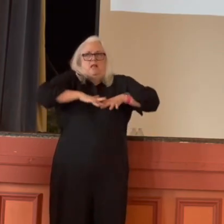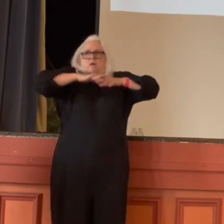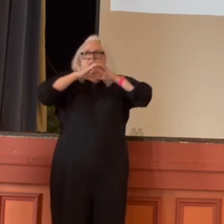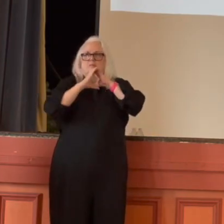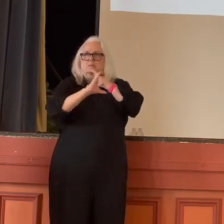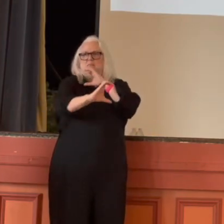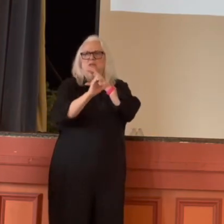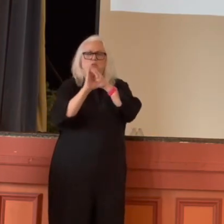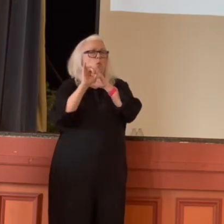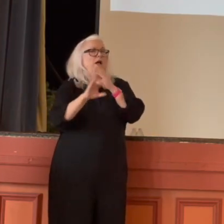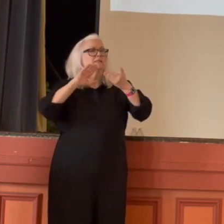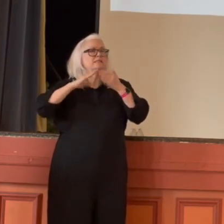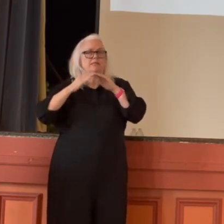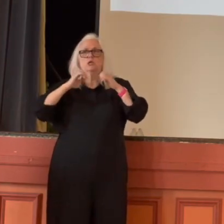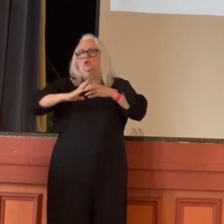drain.